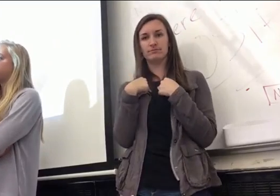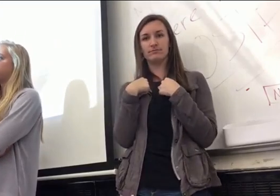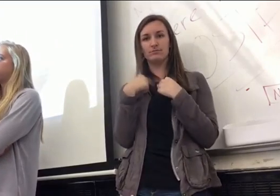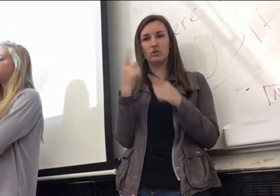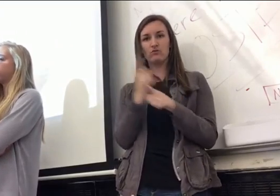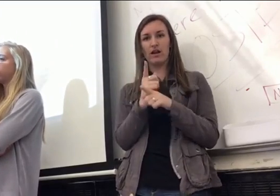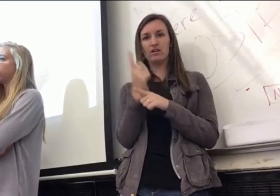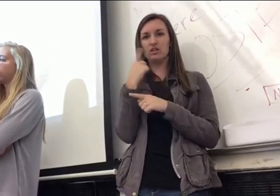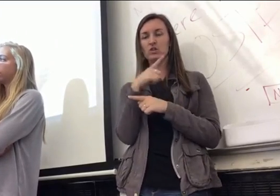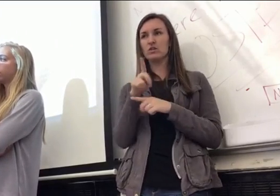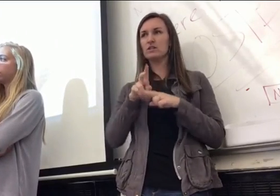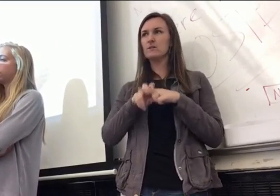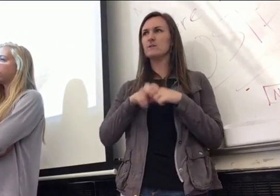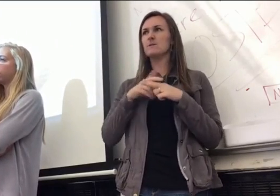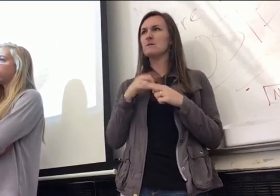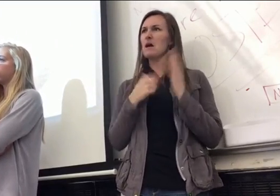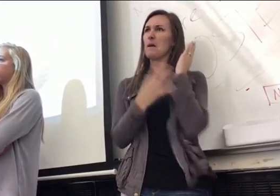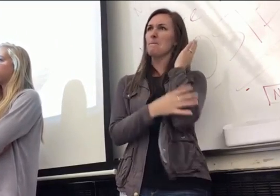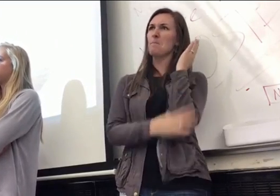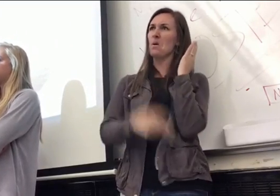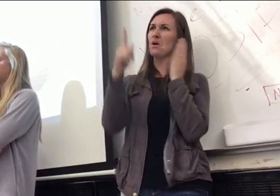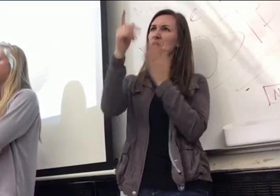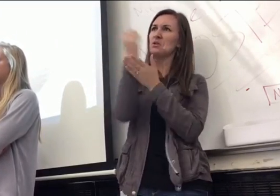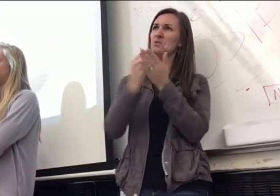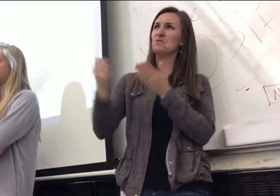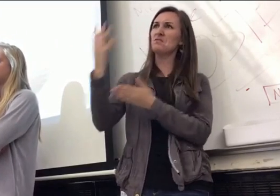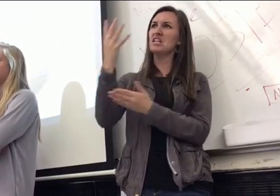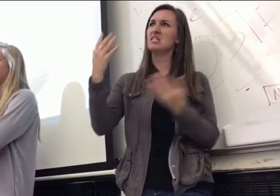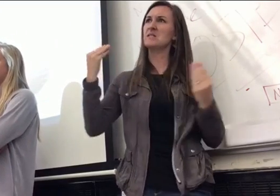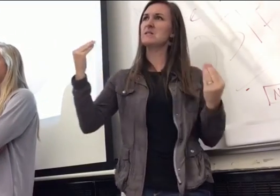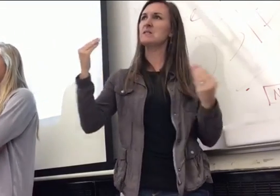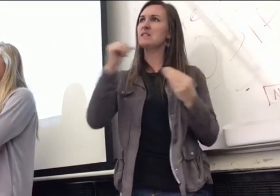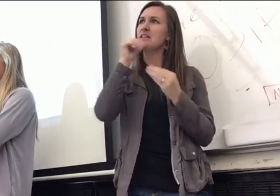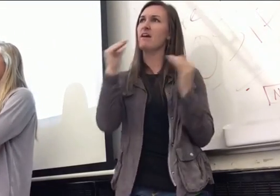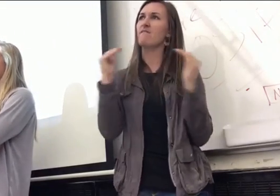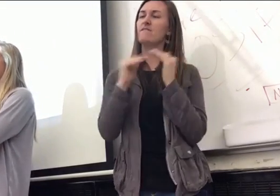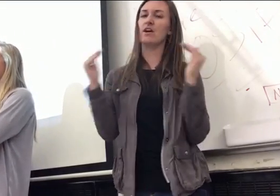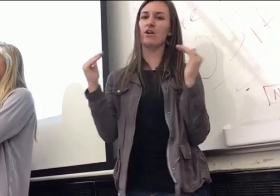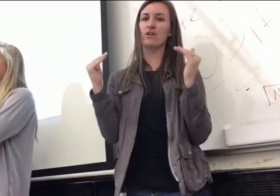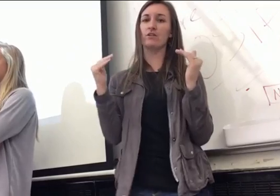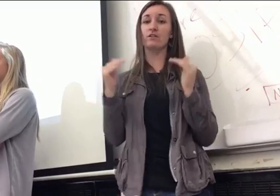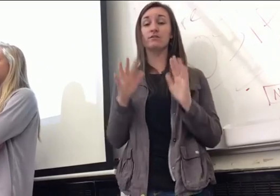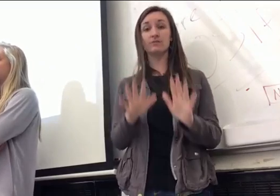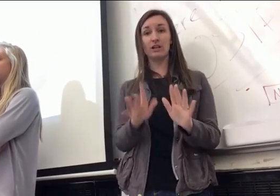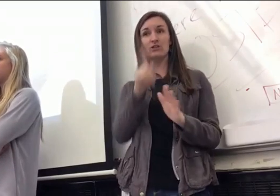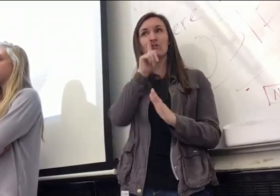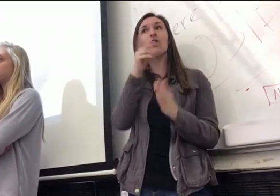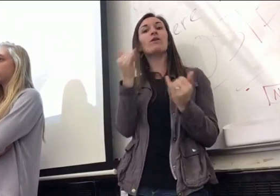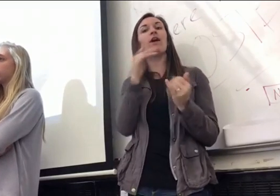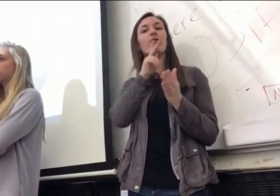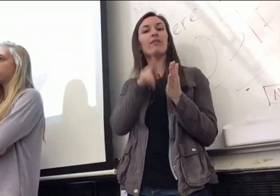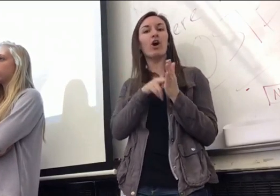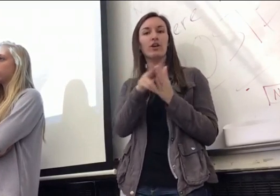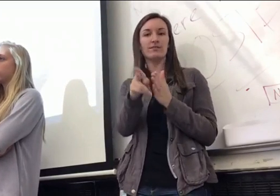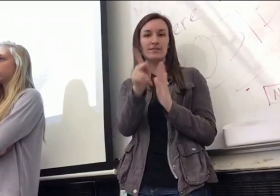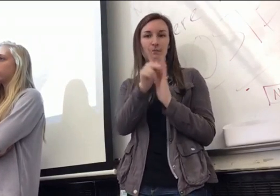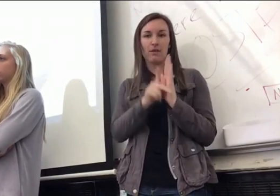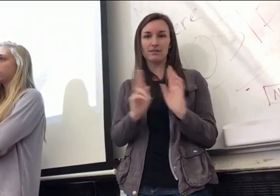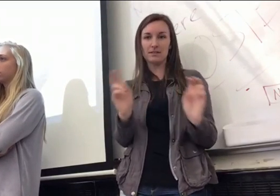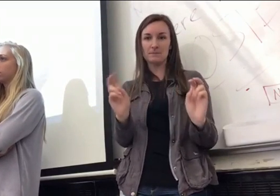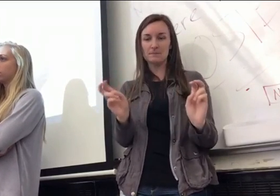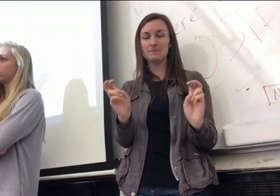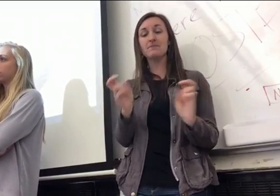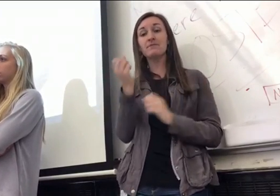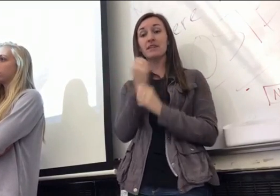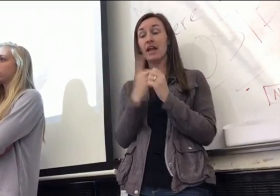you guys are sitting there in poverty. So this is what you're going to do. And listen closely. This is the honesty policy. Okay? Everybody in